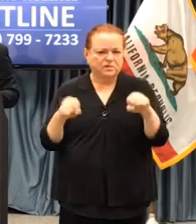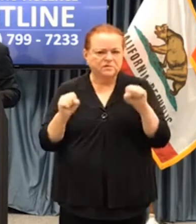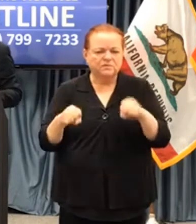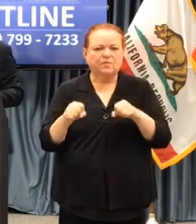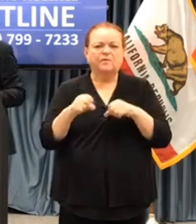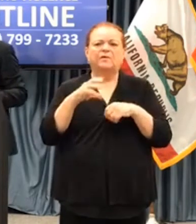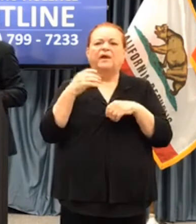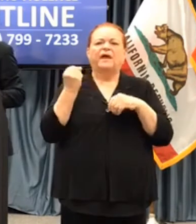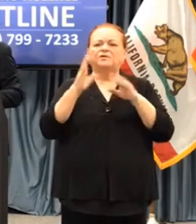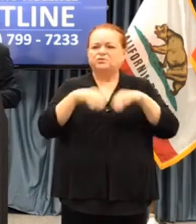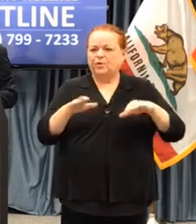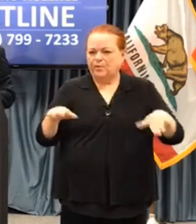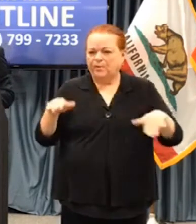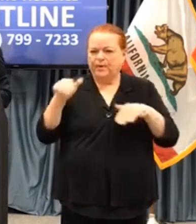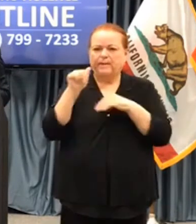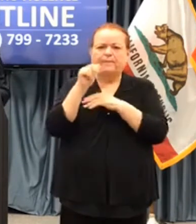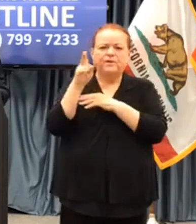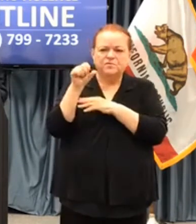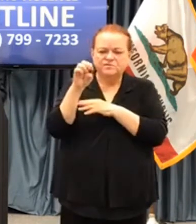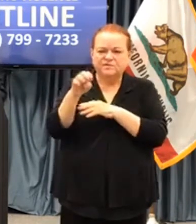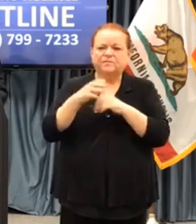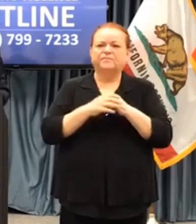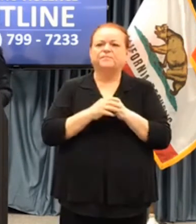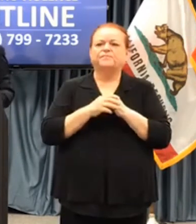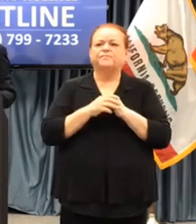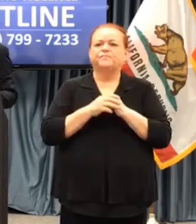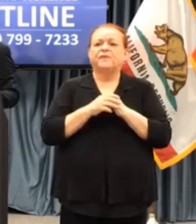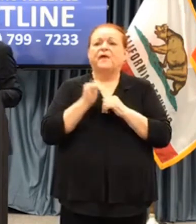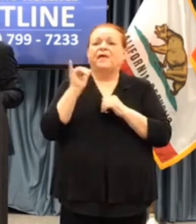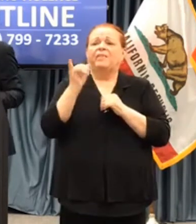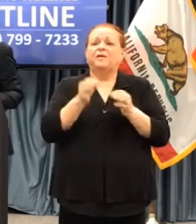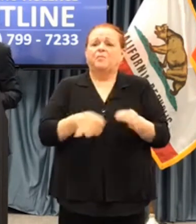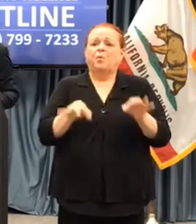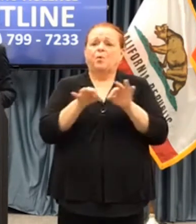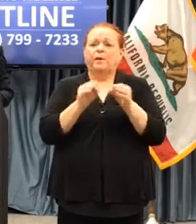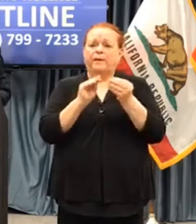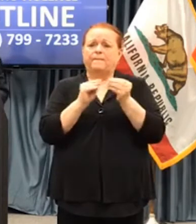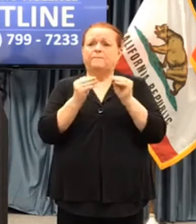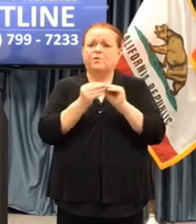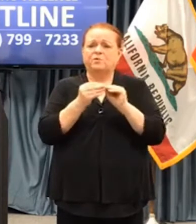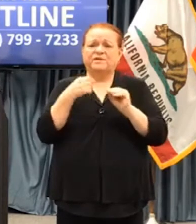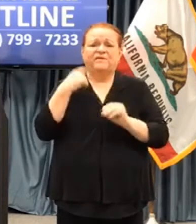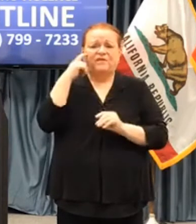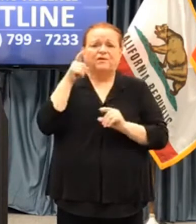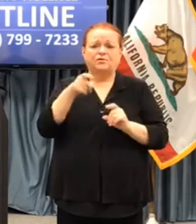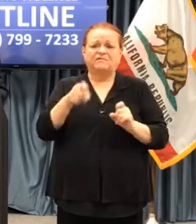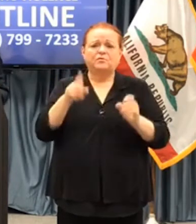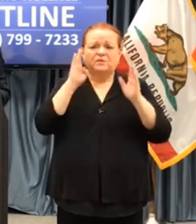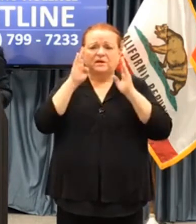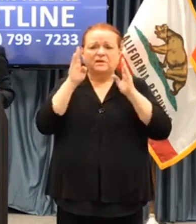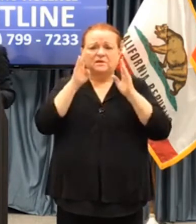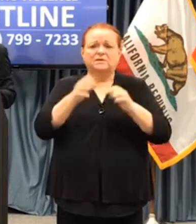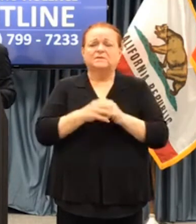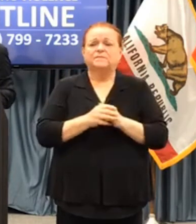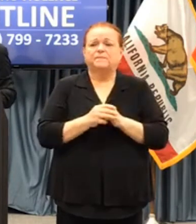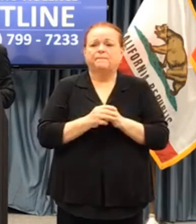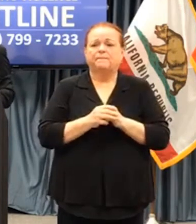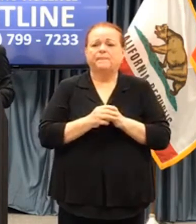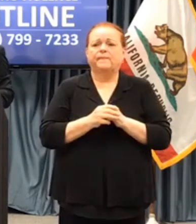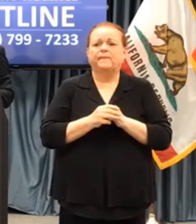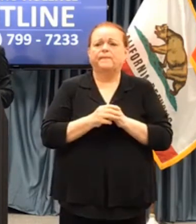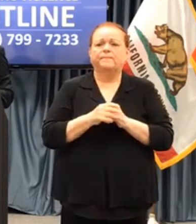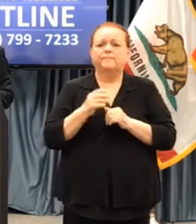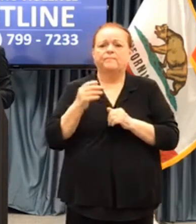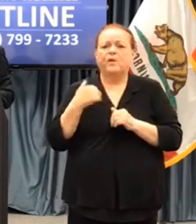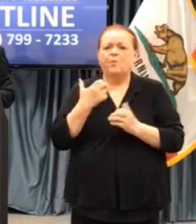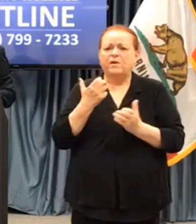sheriff reported some numbers today that I think you better pay attention to, and they're alarming. And I know we have the press on this call, and I do want to thank